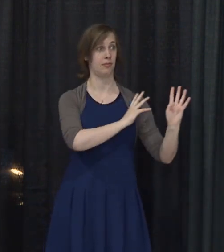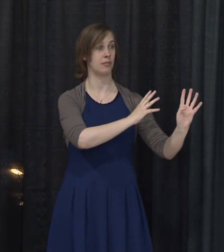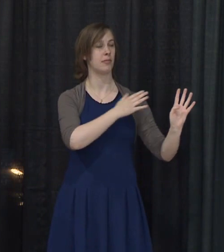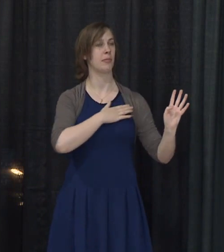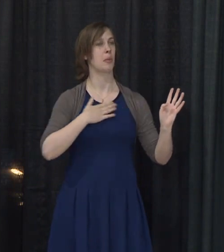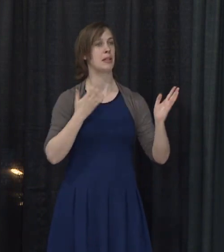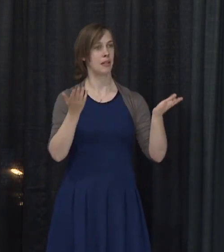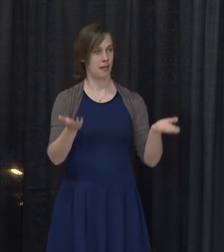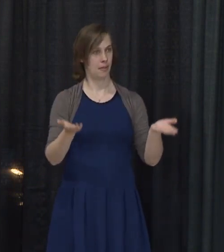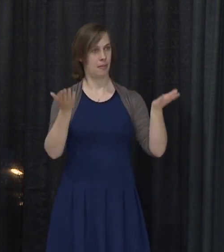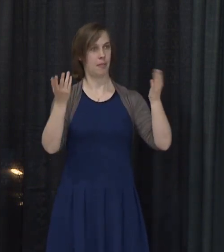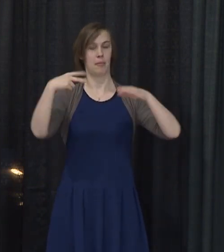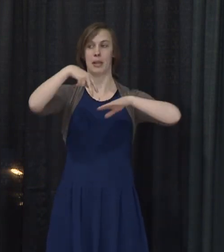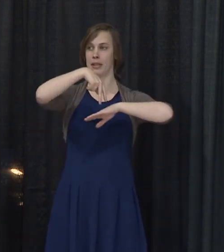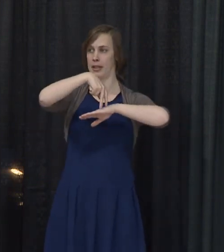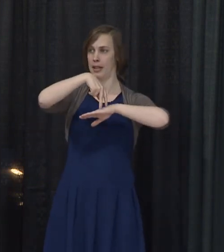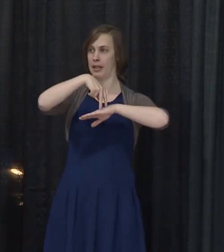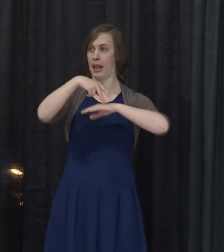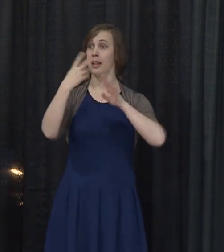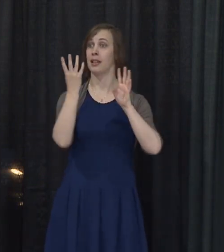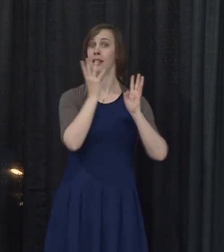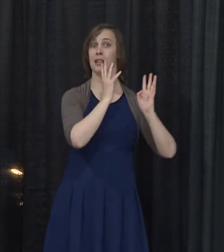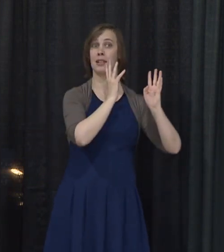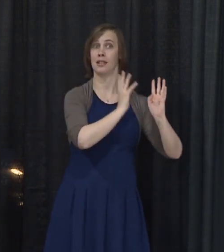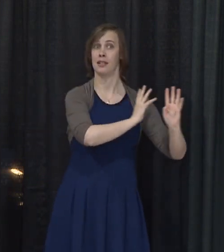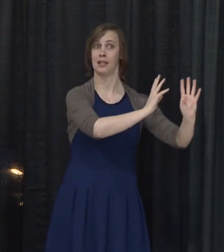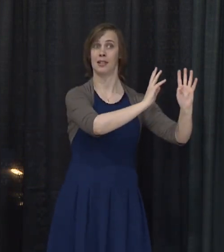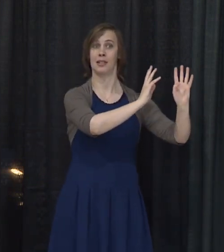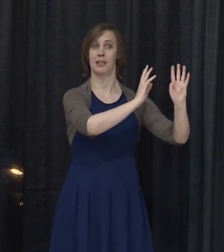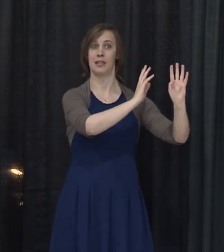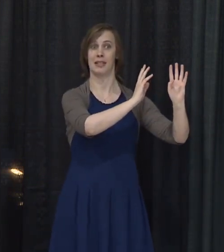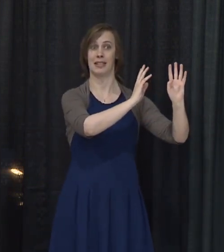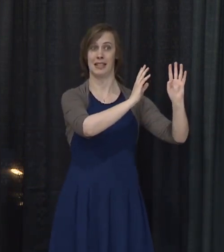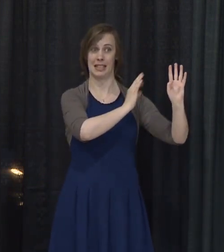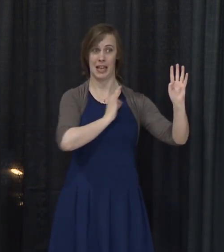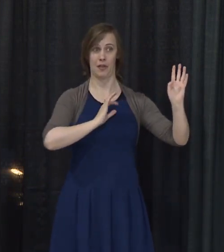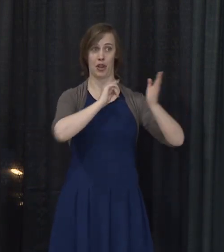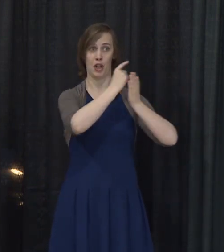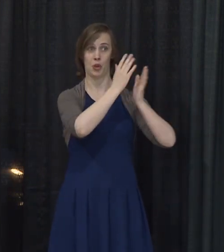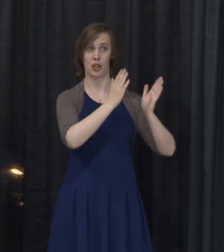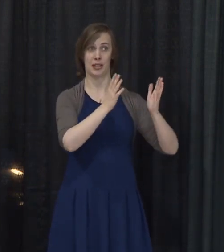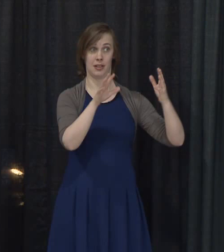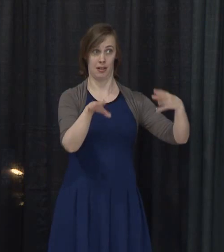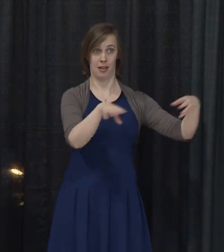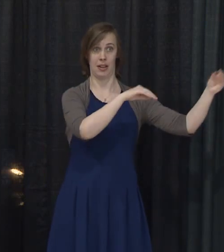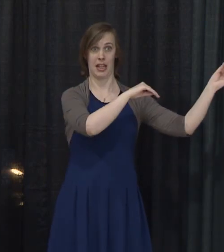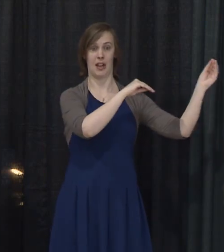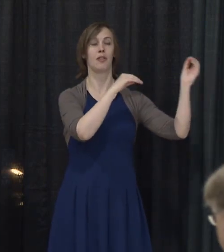stage party, staff, and graduates have left the auditorium. Thank you very much.